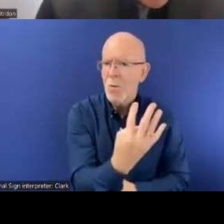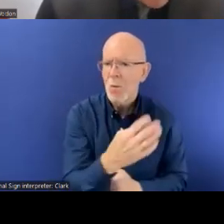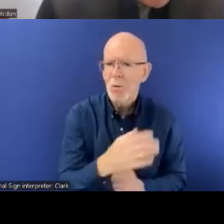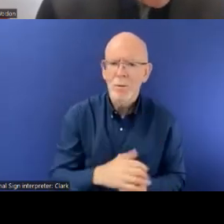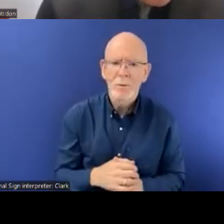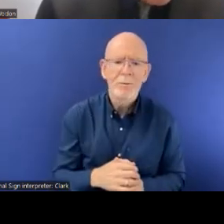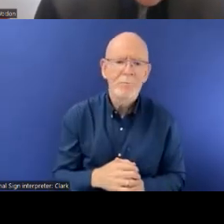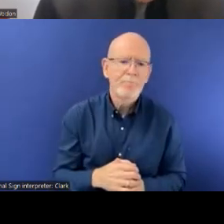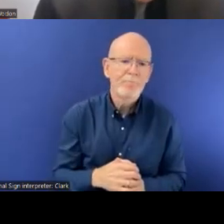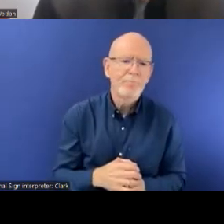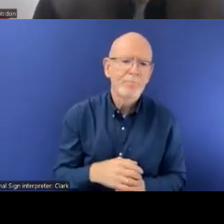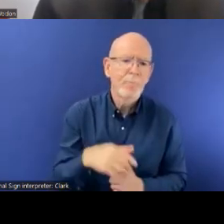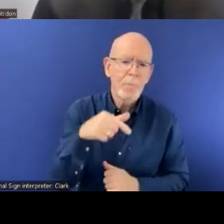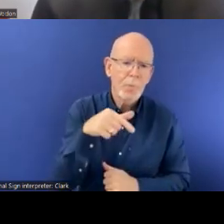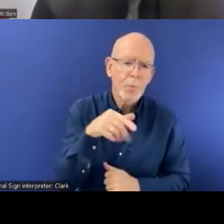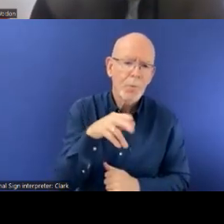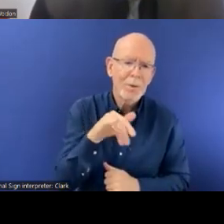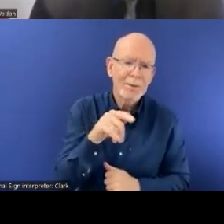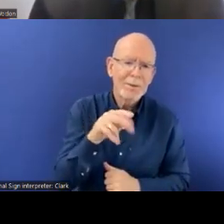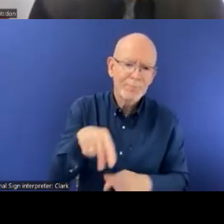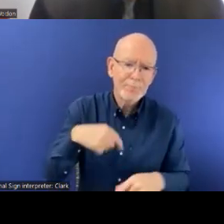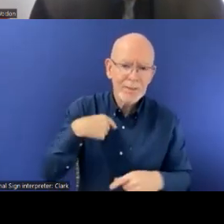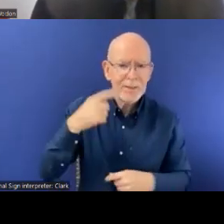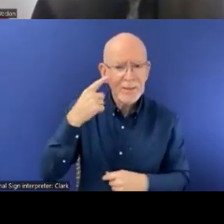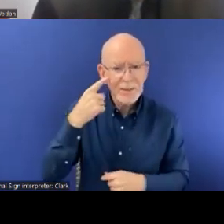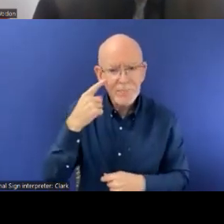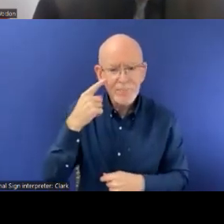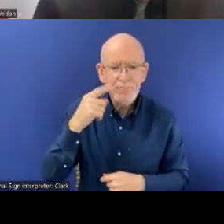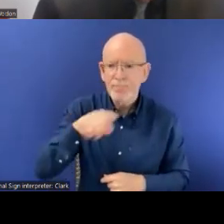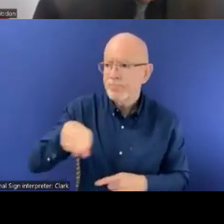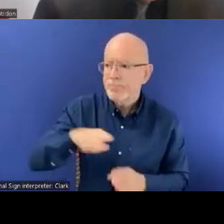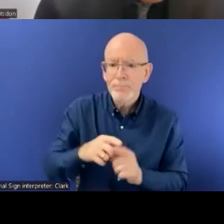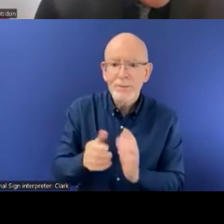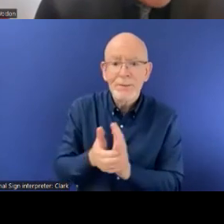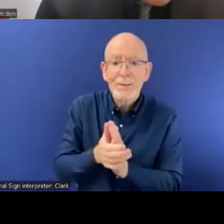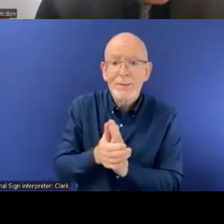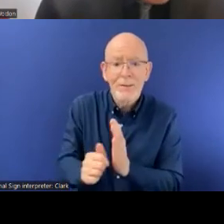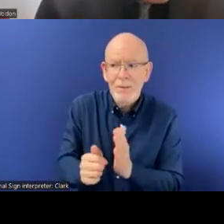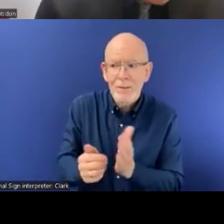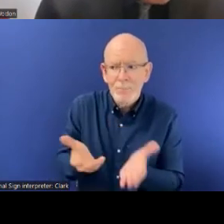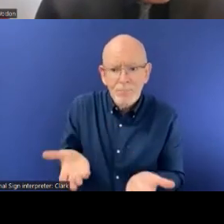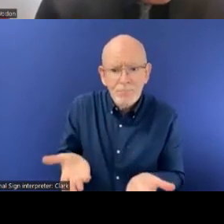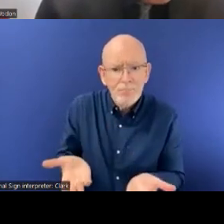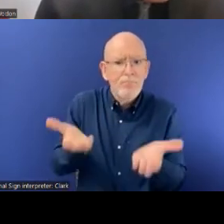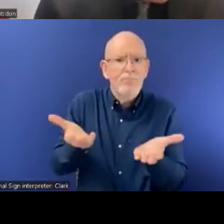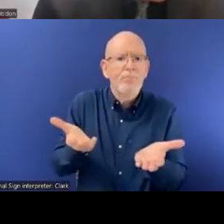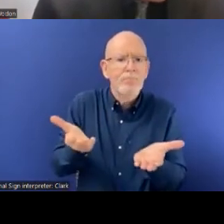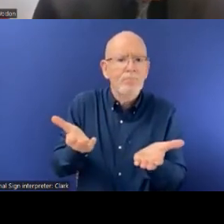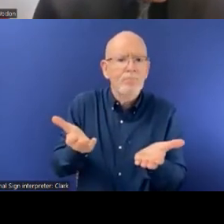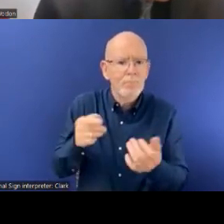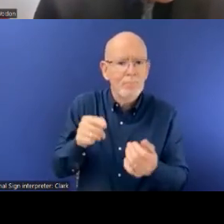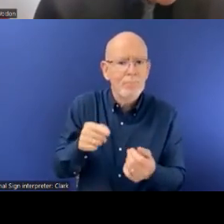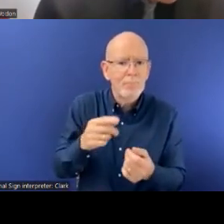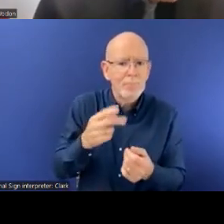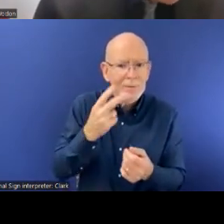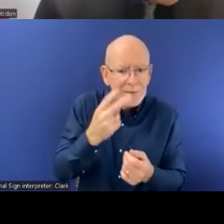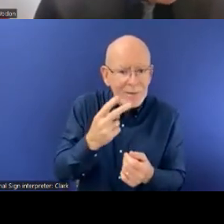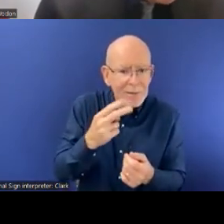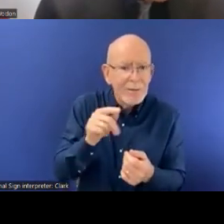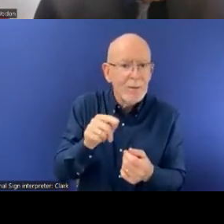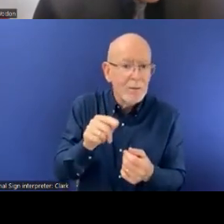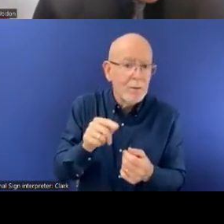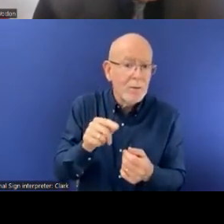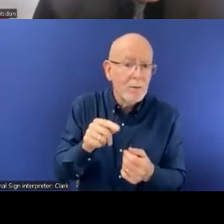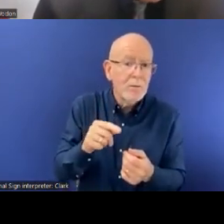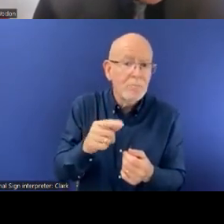programs. The programs exist. There are different models, but we know they're effective. As to your previous question, you asked, what can